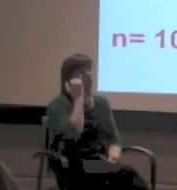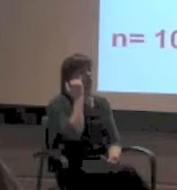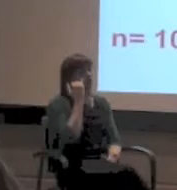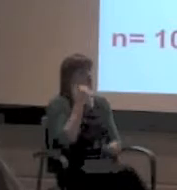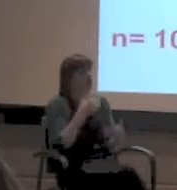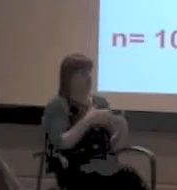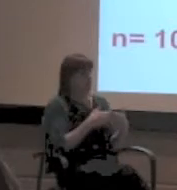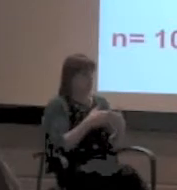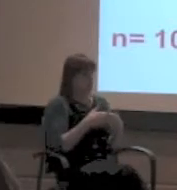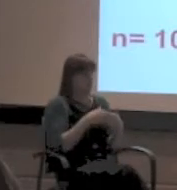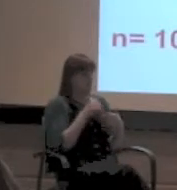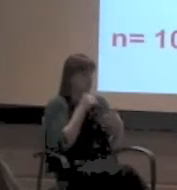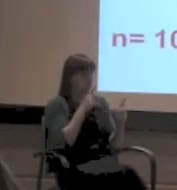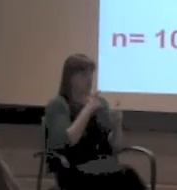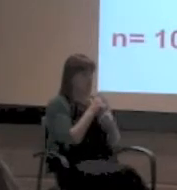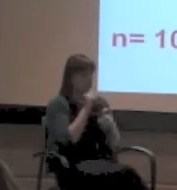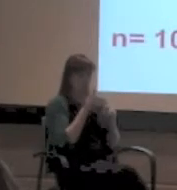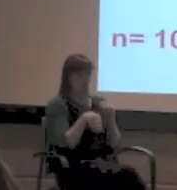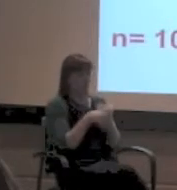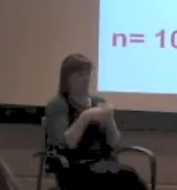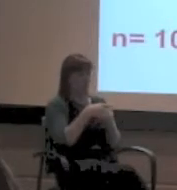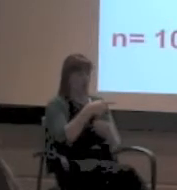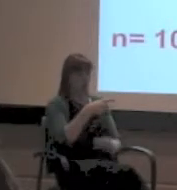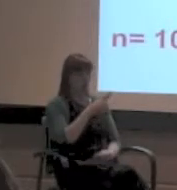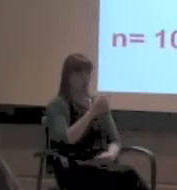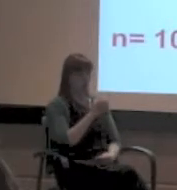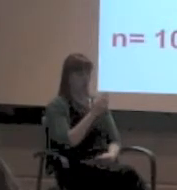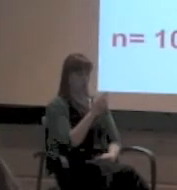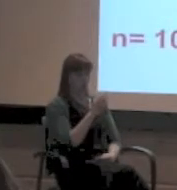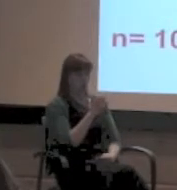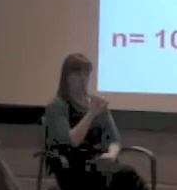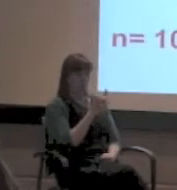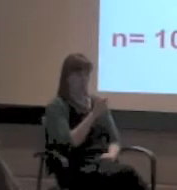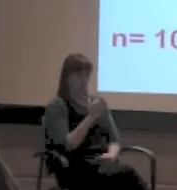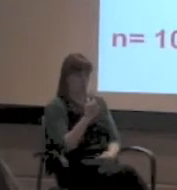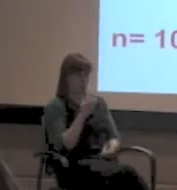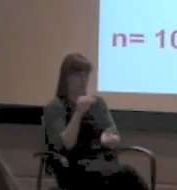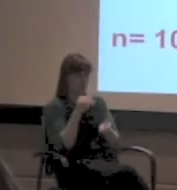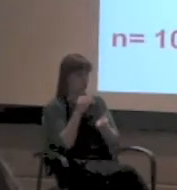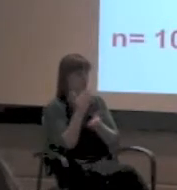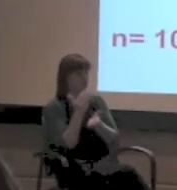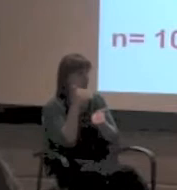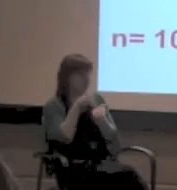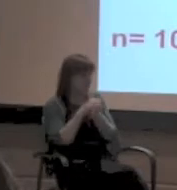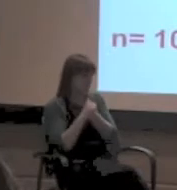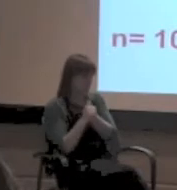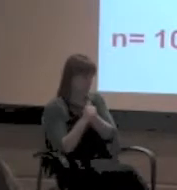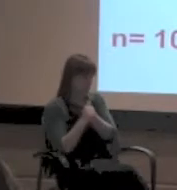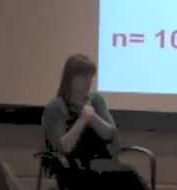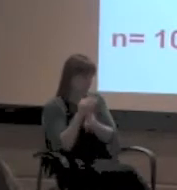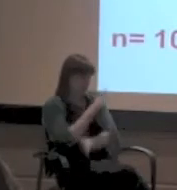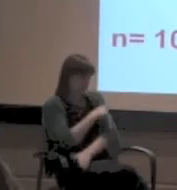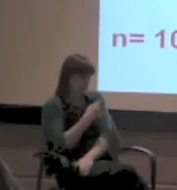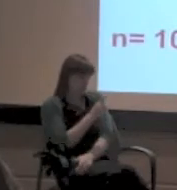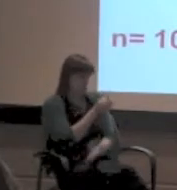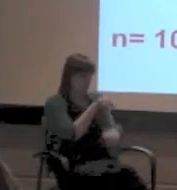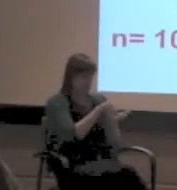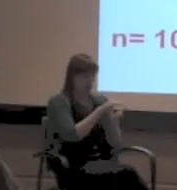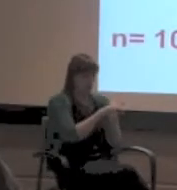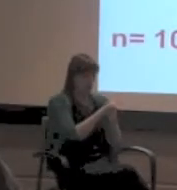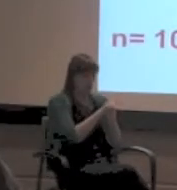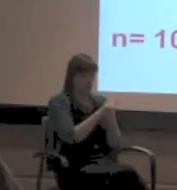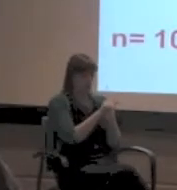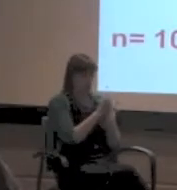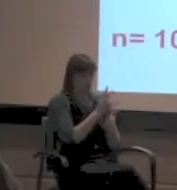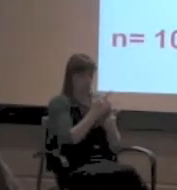baby, generally you shouldn't put a programmable shunt, a $15,000 shunt in a patient, when a $1,000 shunt works just as